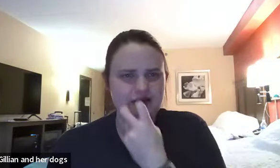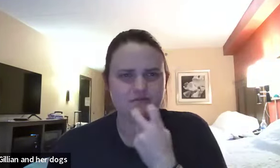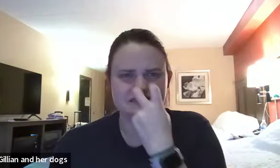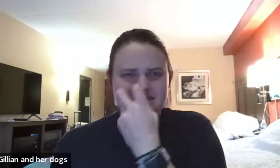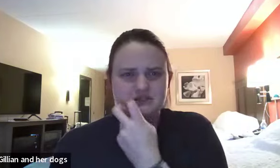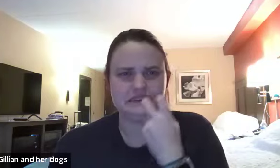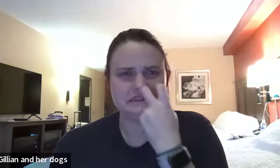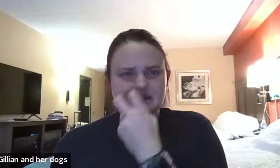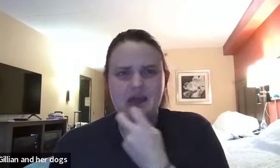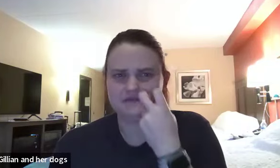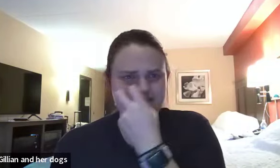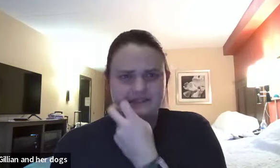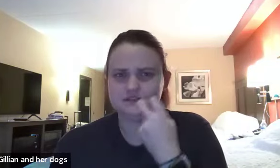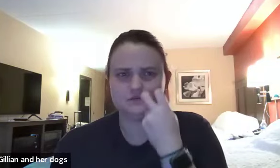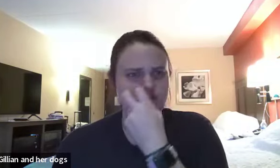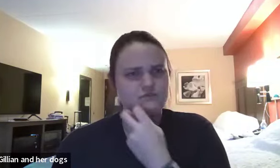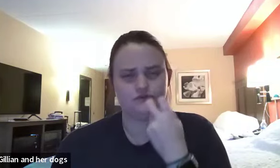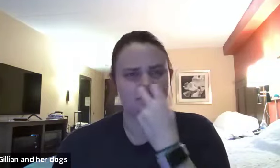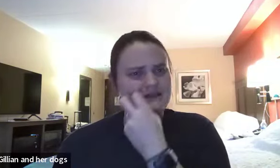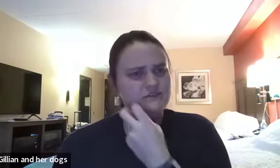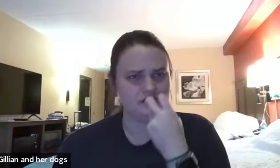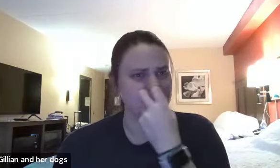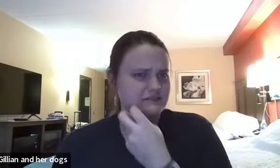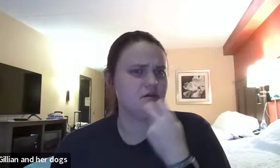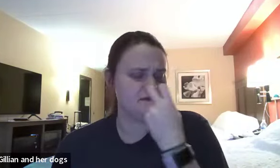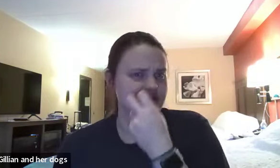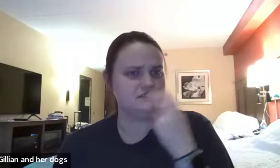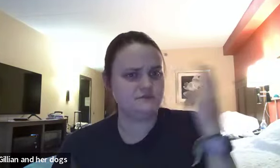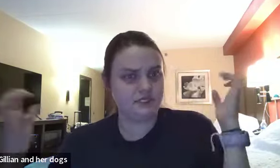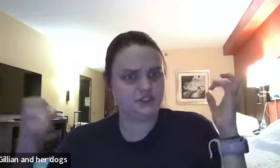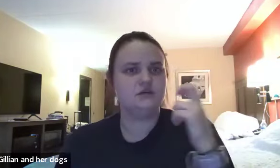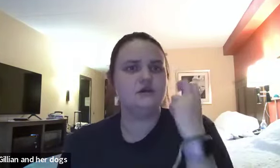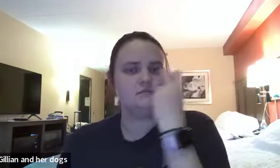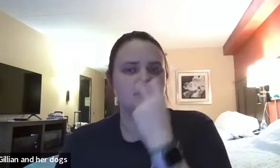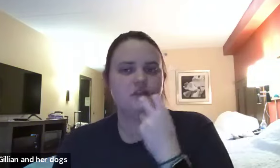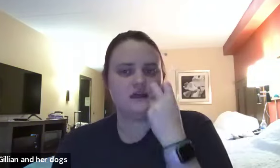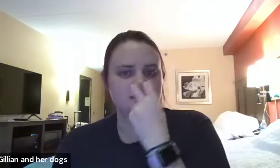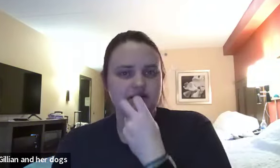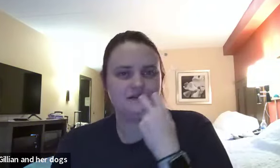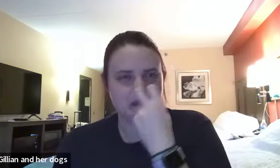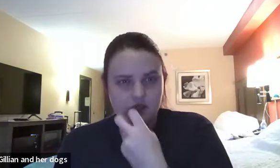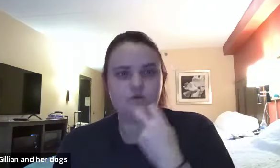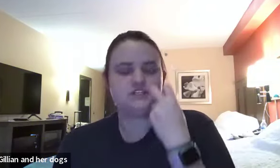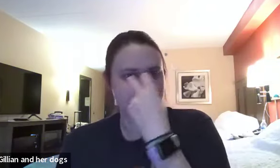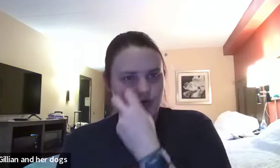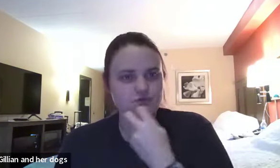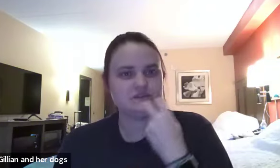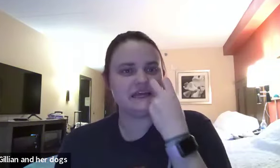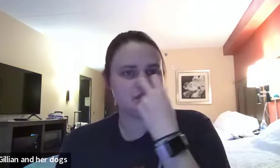Not necessarily, I've not seen this one used more for like talking and having a speech, but like language, if you focus with language